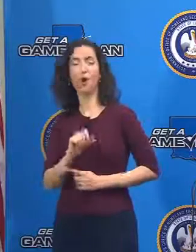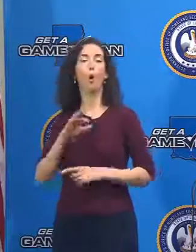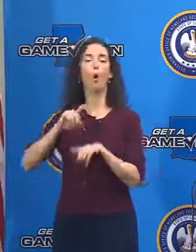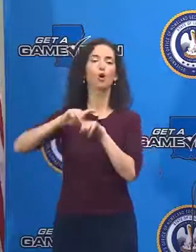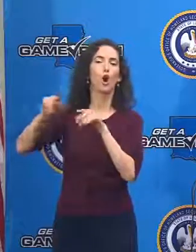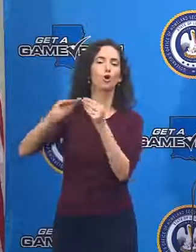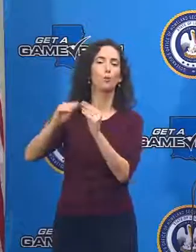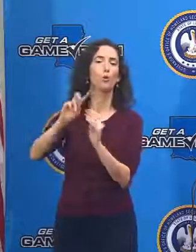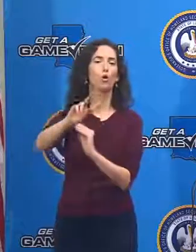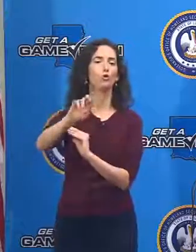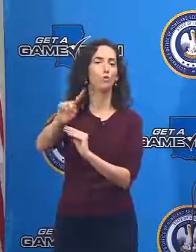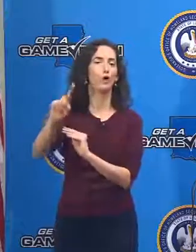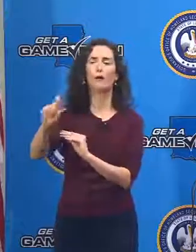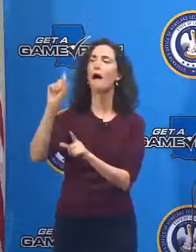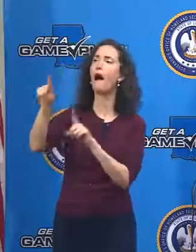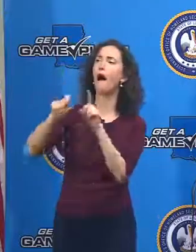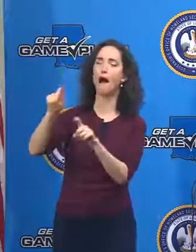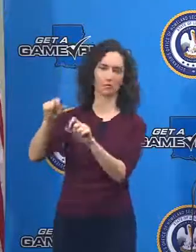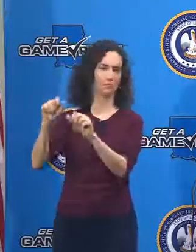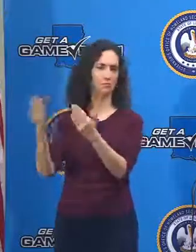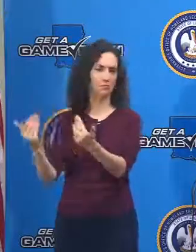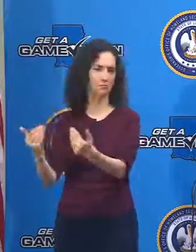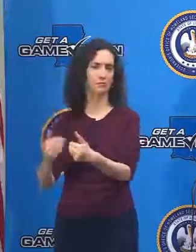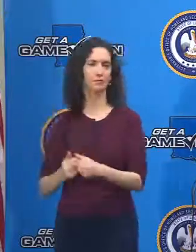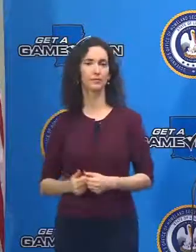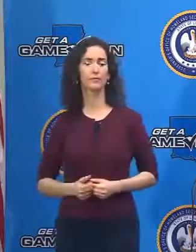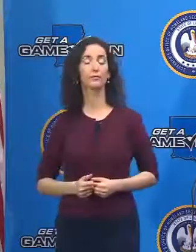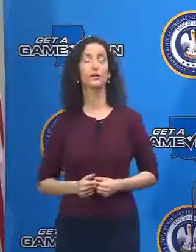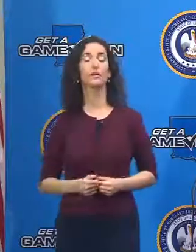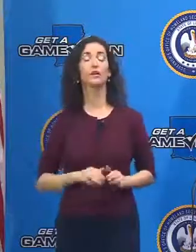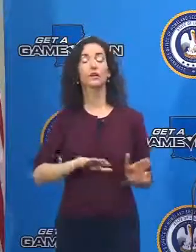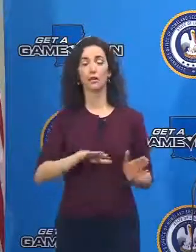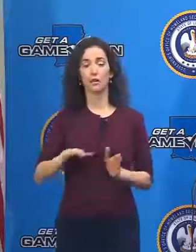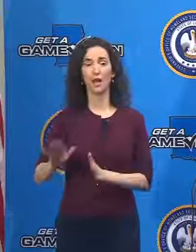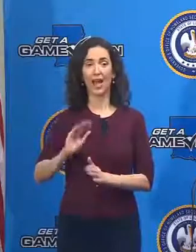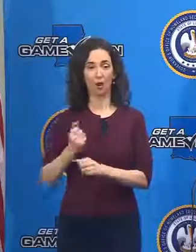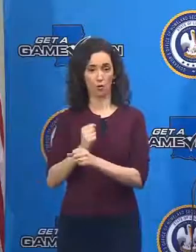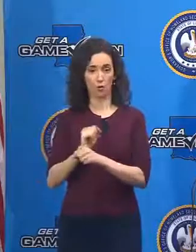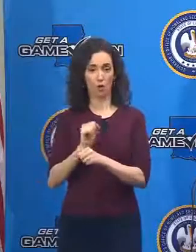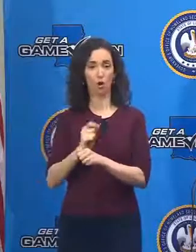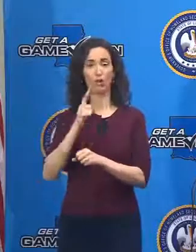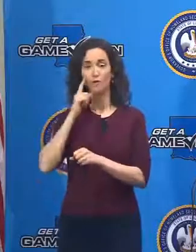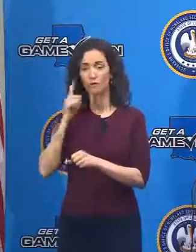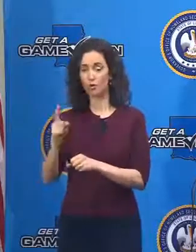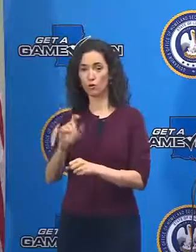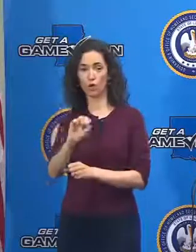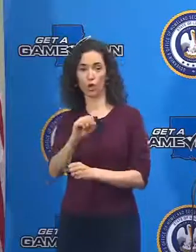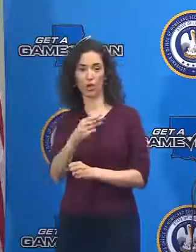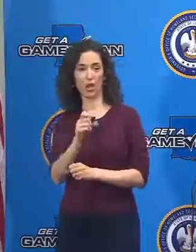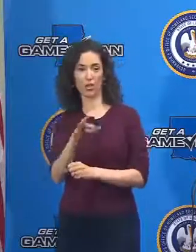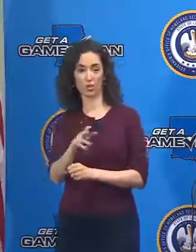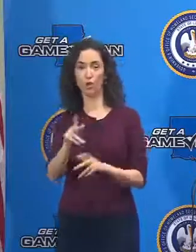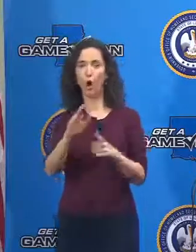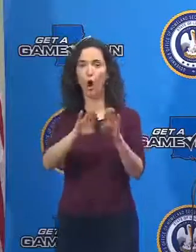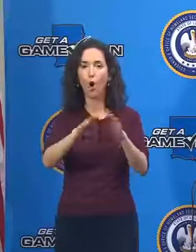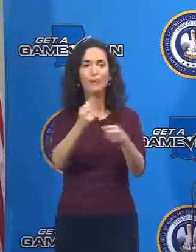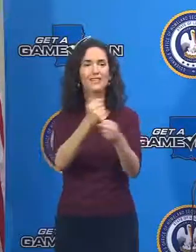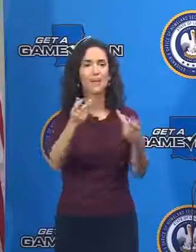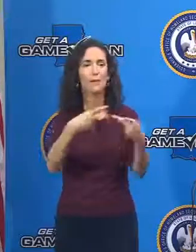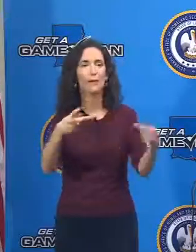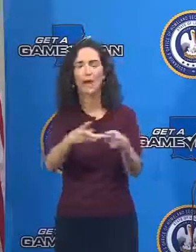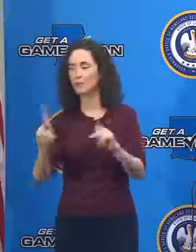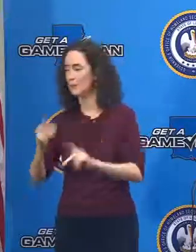the sheltering work that we don't do this in isolation. All the members of the team that you